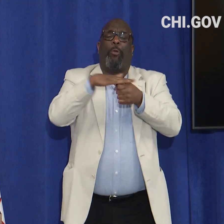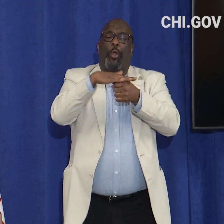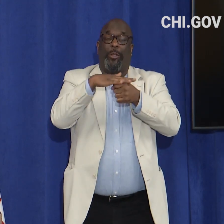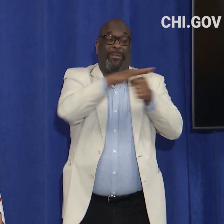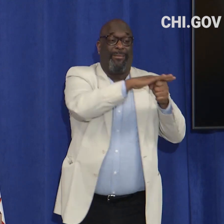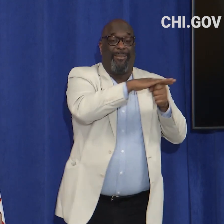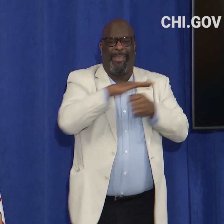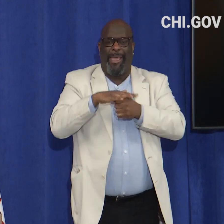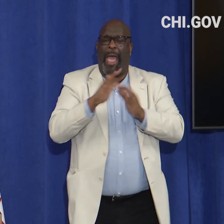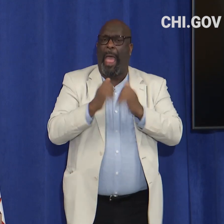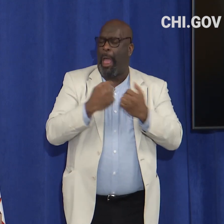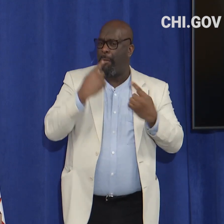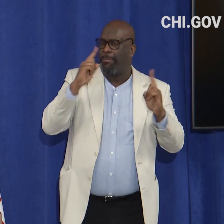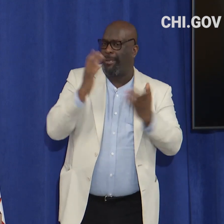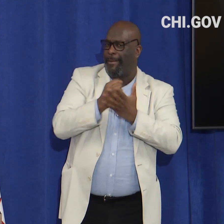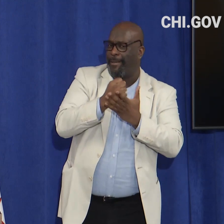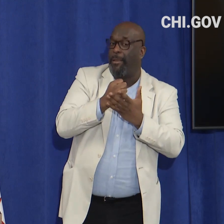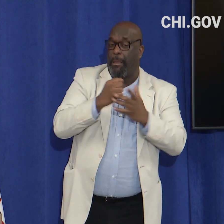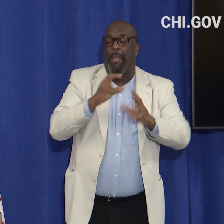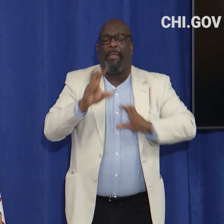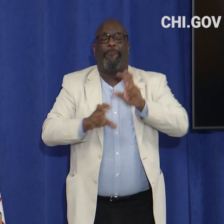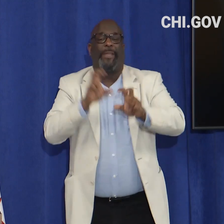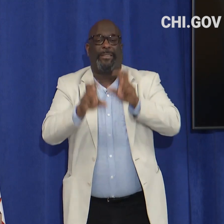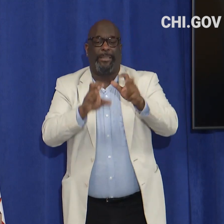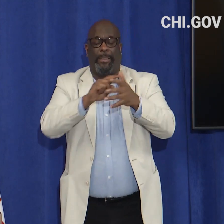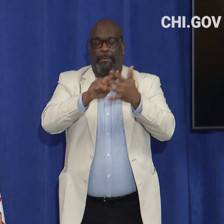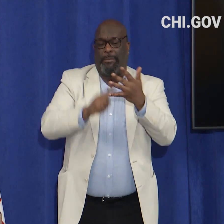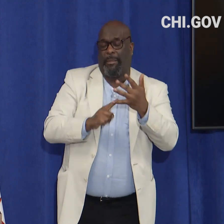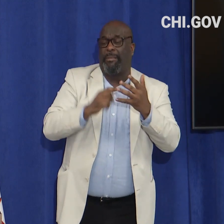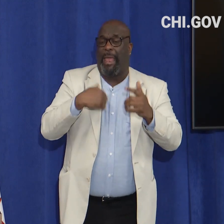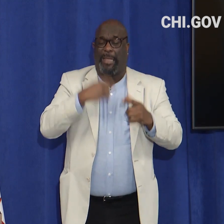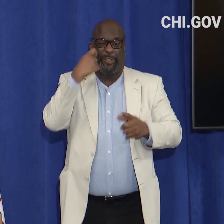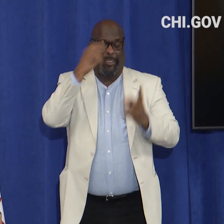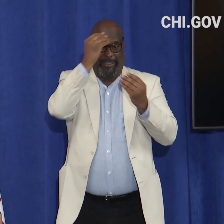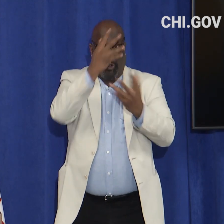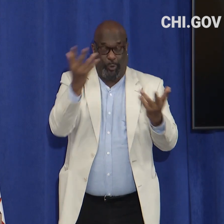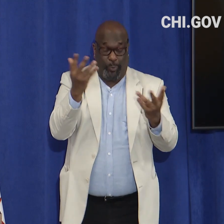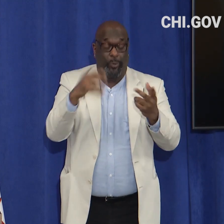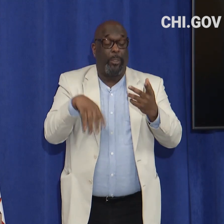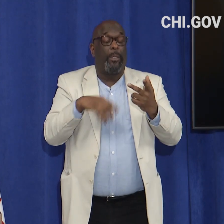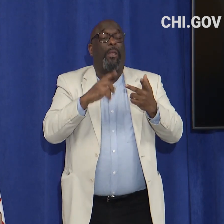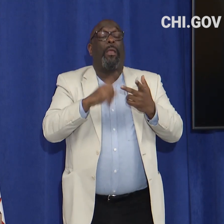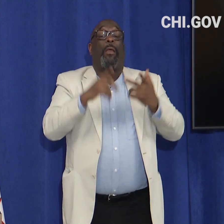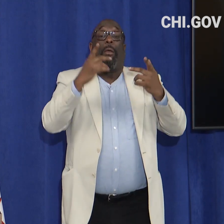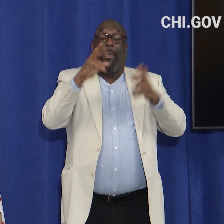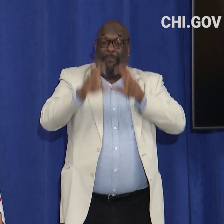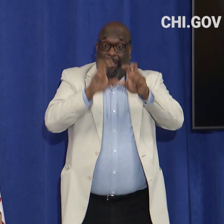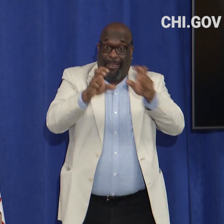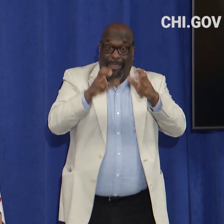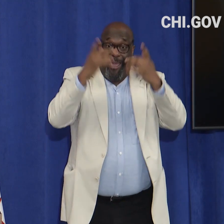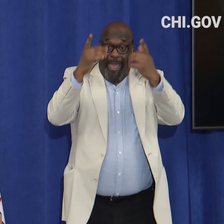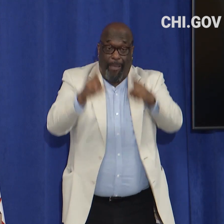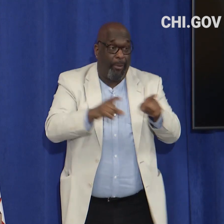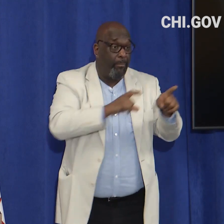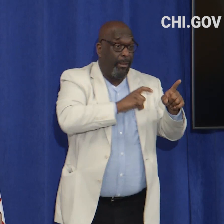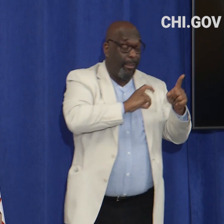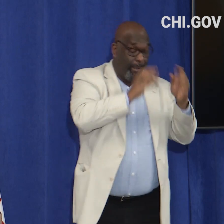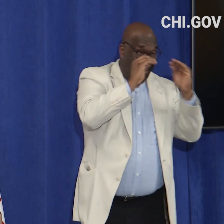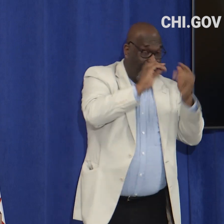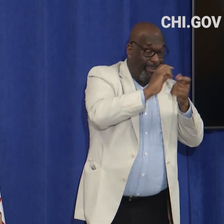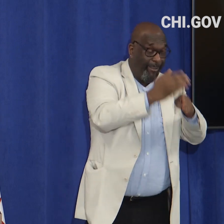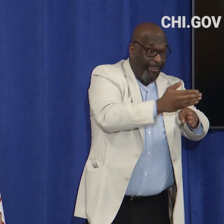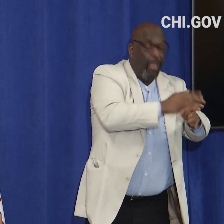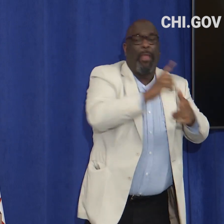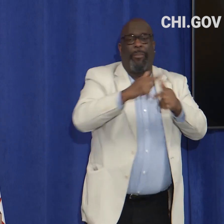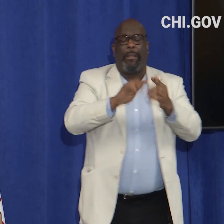there exactly through the investments that we're talking about. And when that happens, you see a community reborn.